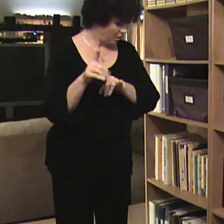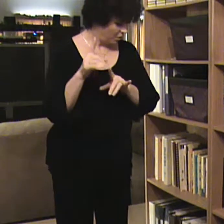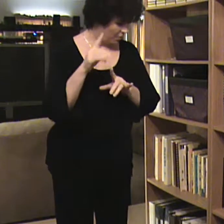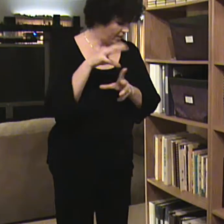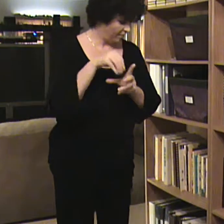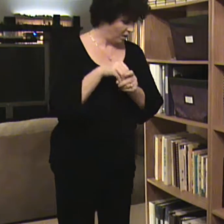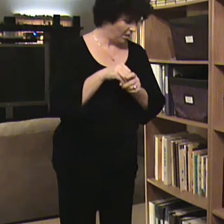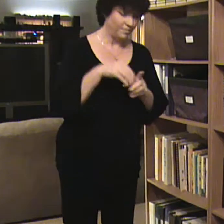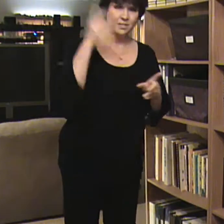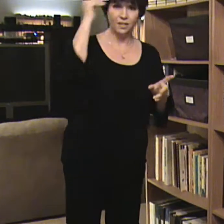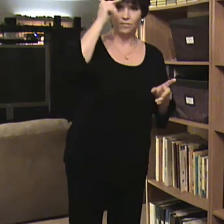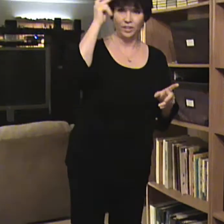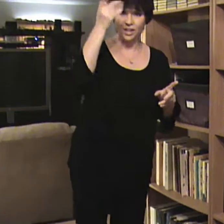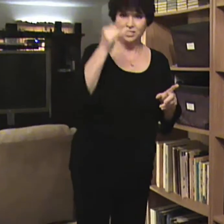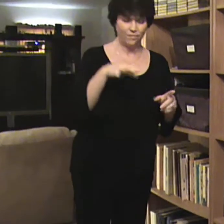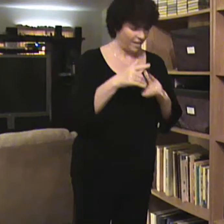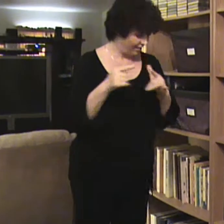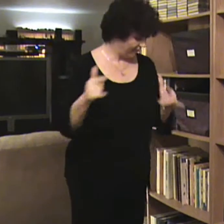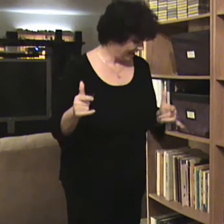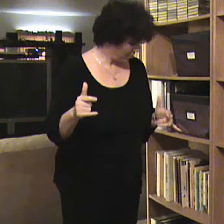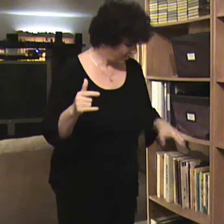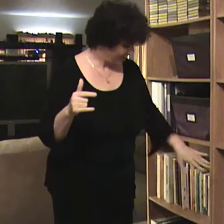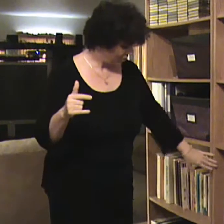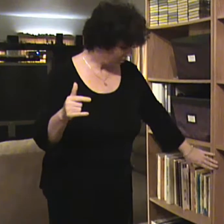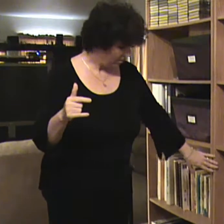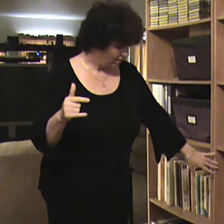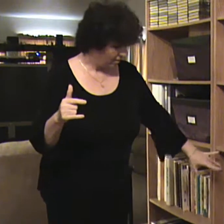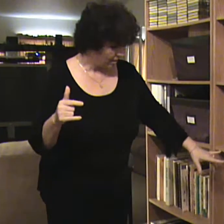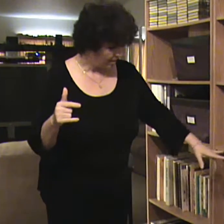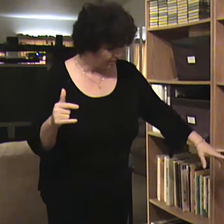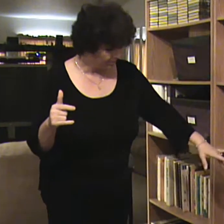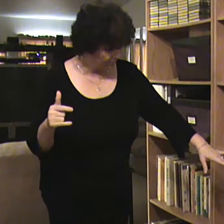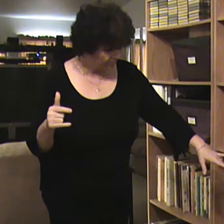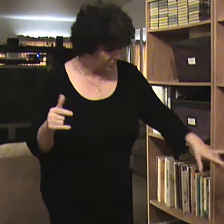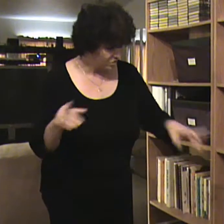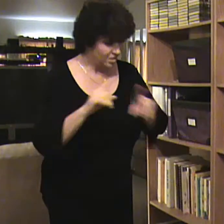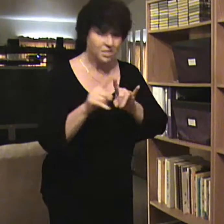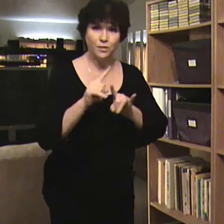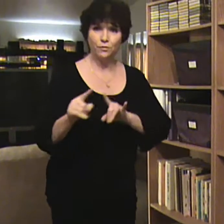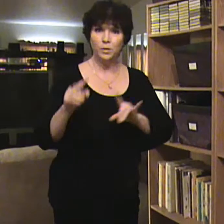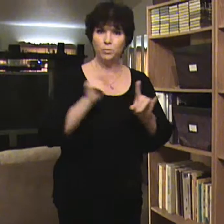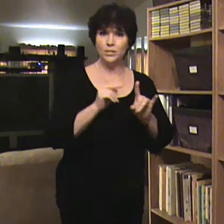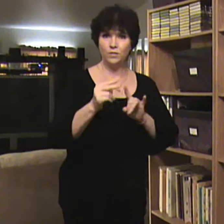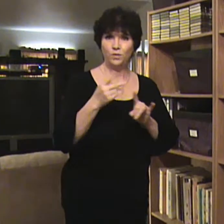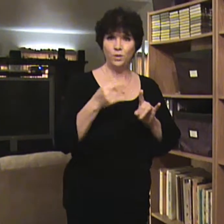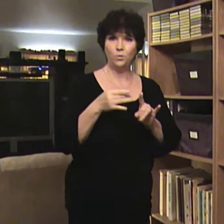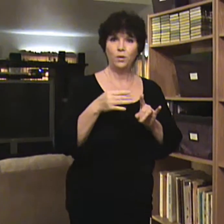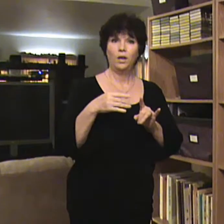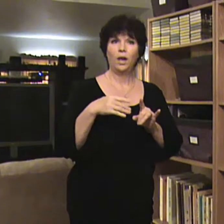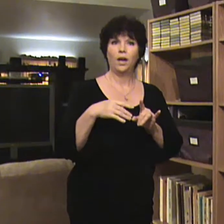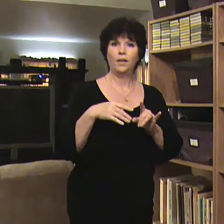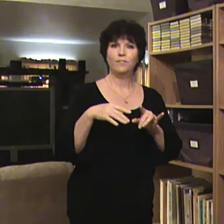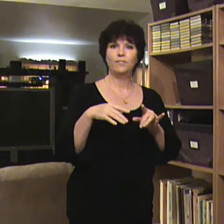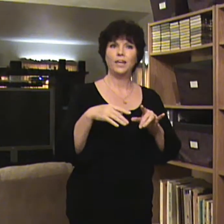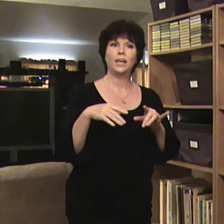also involves the philosophy of language, just different points of view of